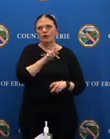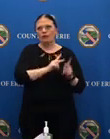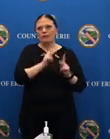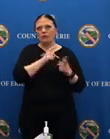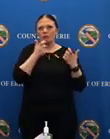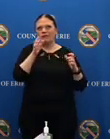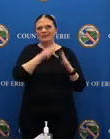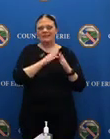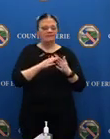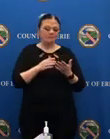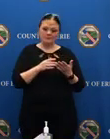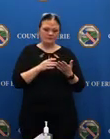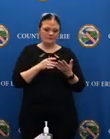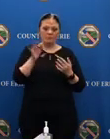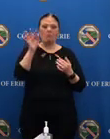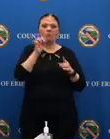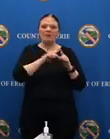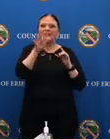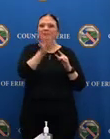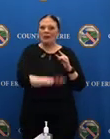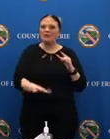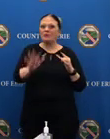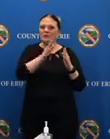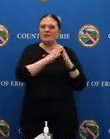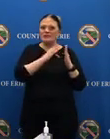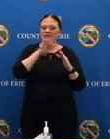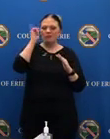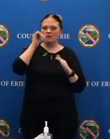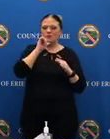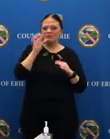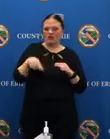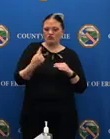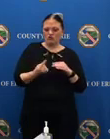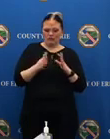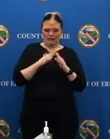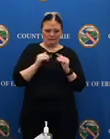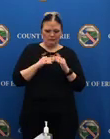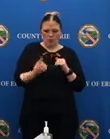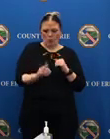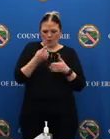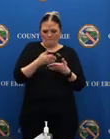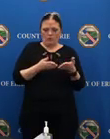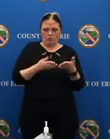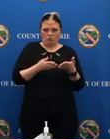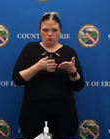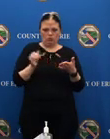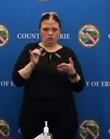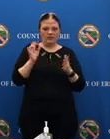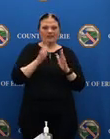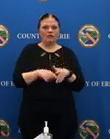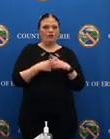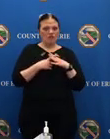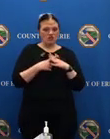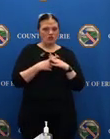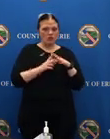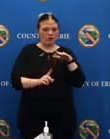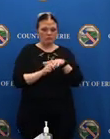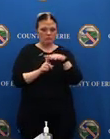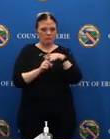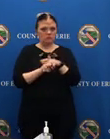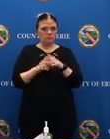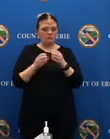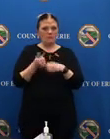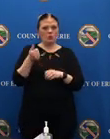But we wanted people to show it's all over the city of Buffalo. It's not just in one part of the city of Buffalo. Like the initial cases that were